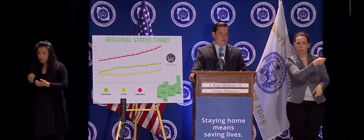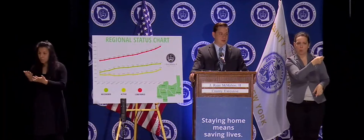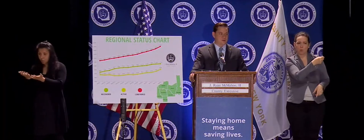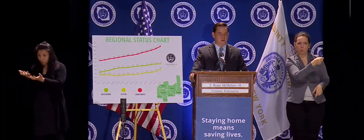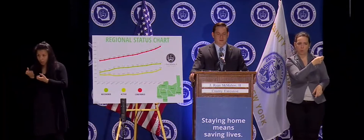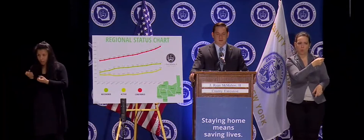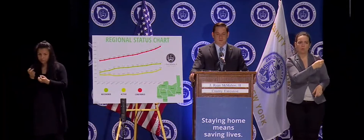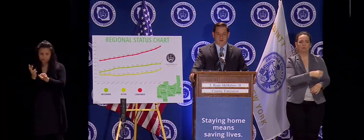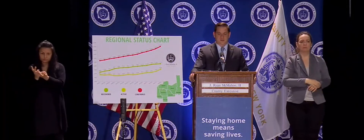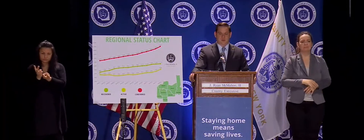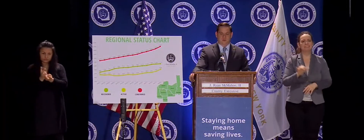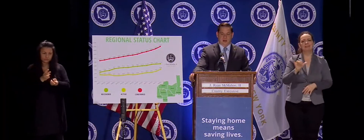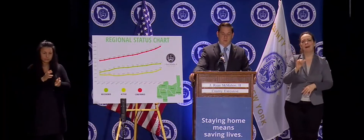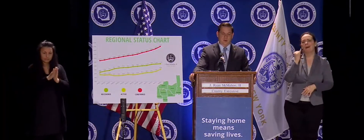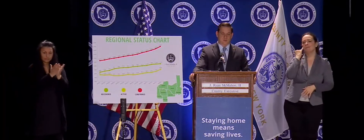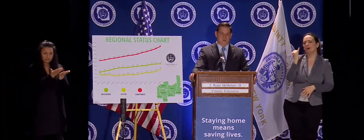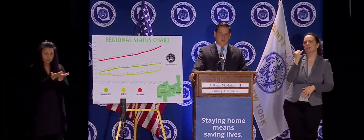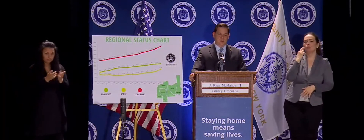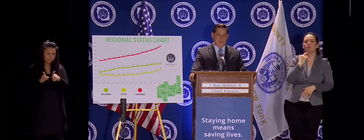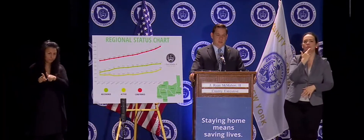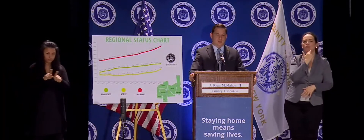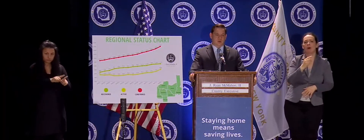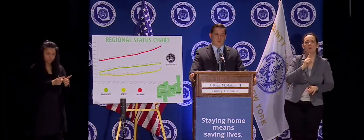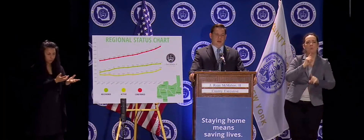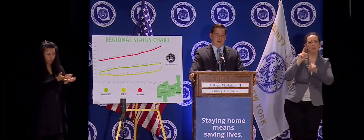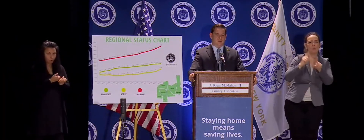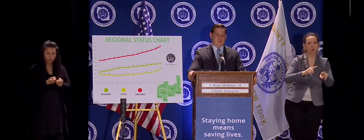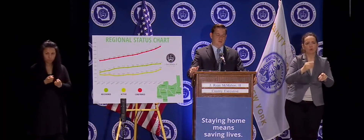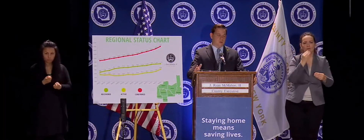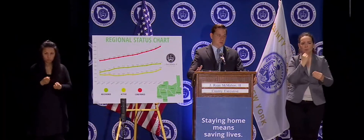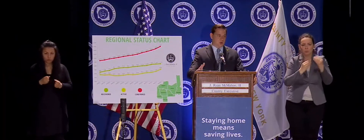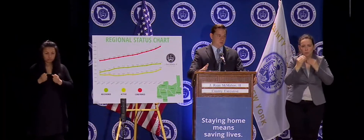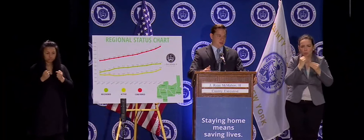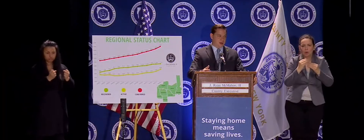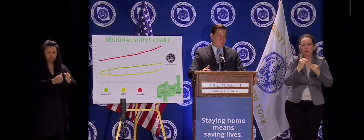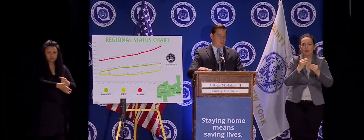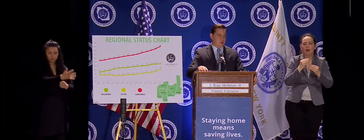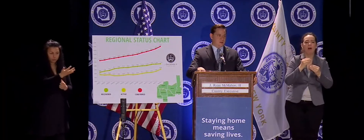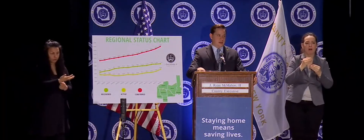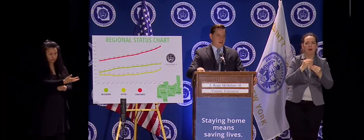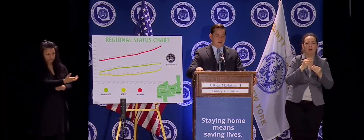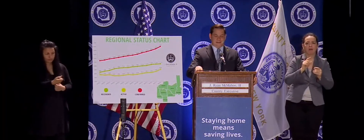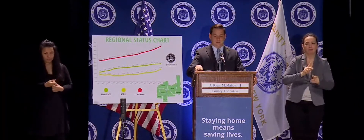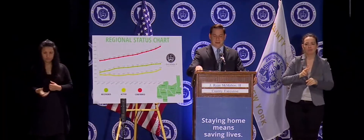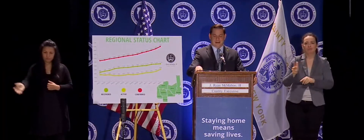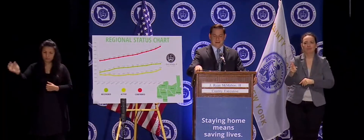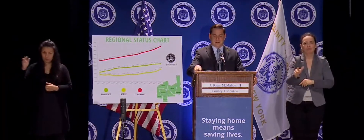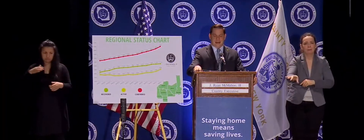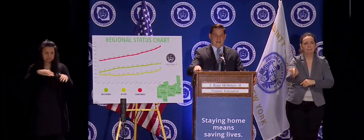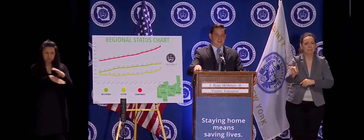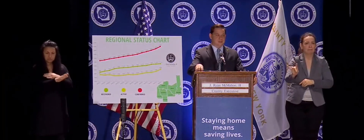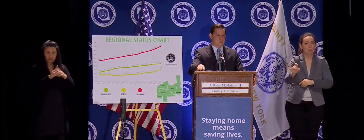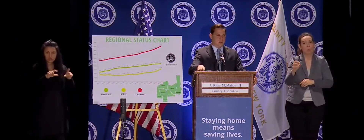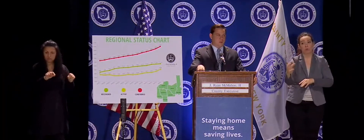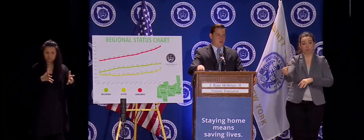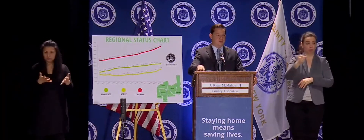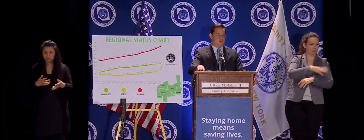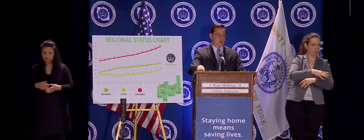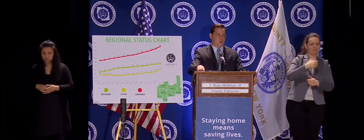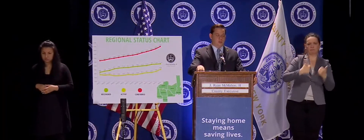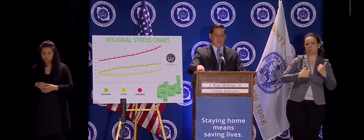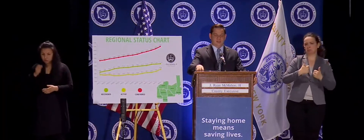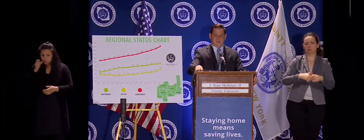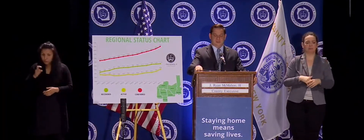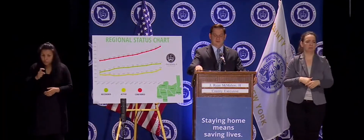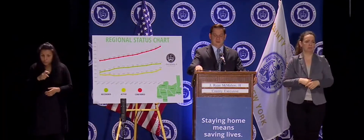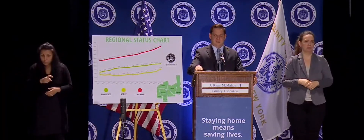more details. Phase 2 of libraries will certainly look at still doing the curbside, then expanding access to libraries